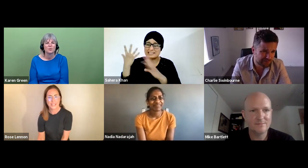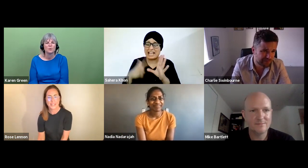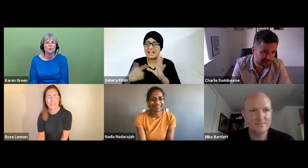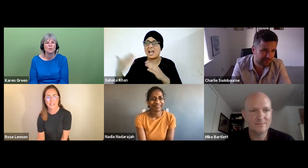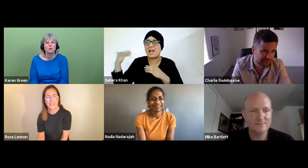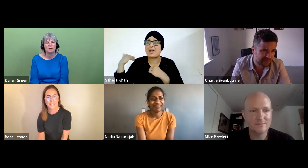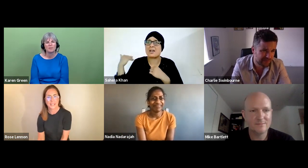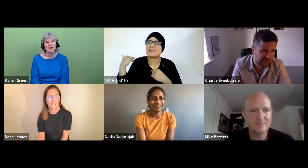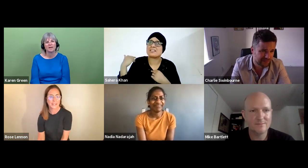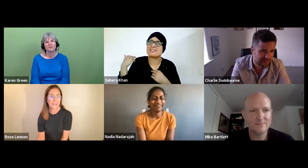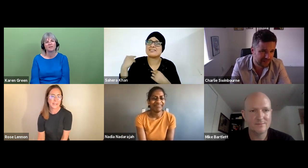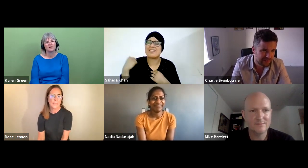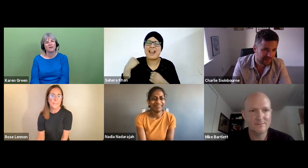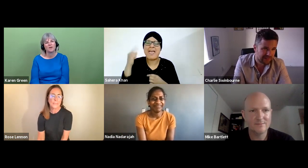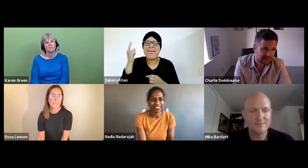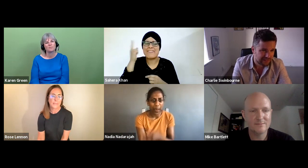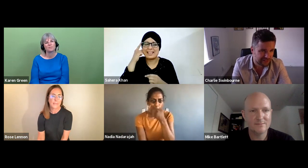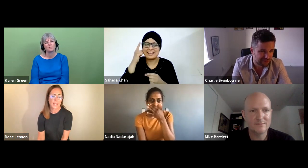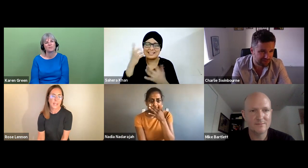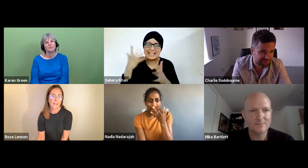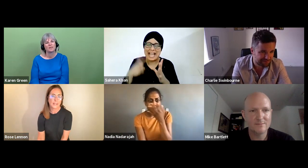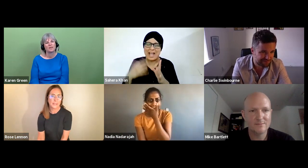Oh, looking back, I